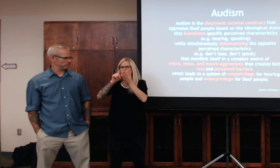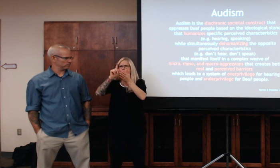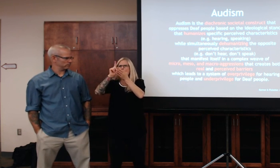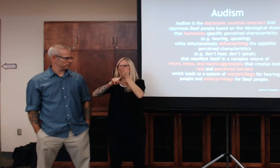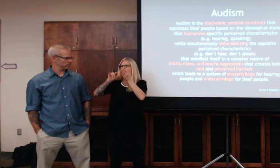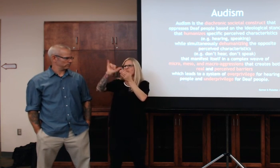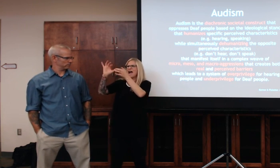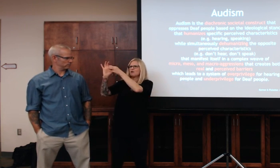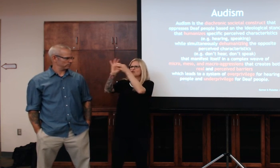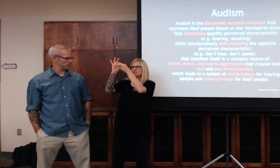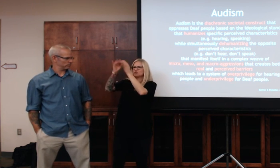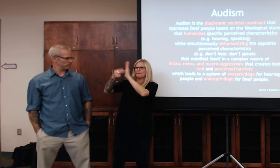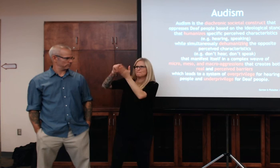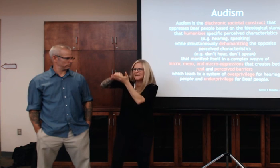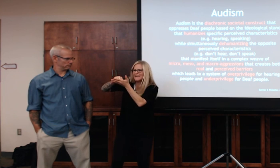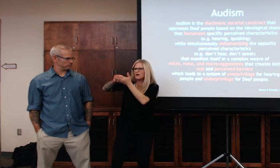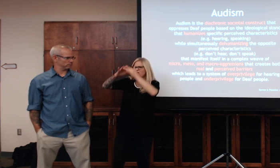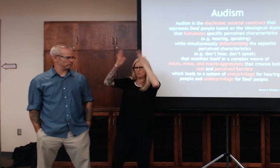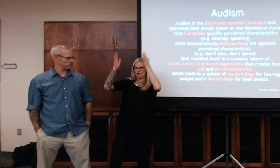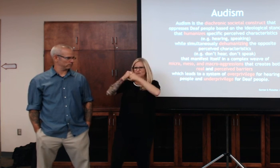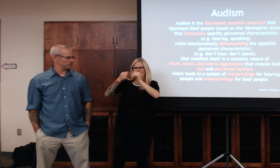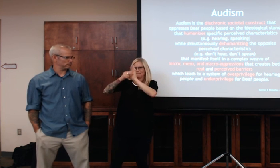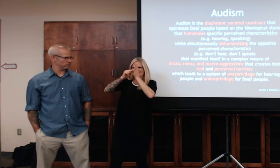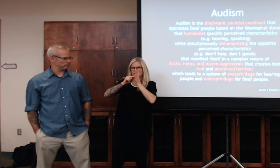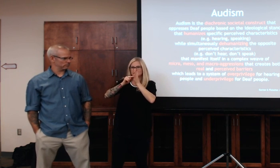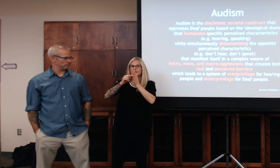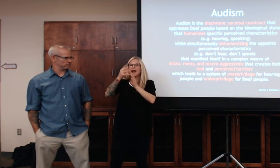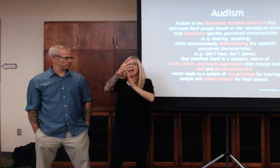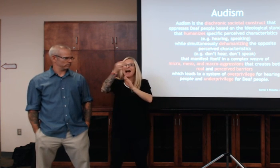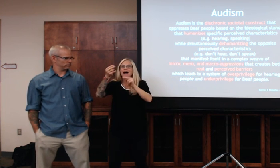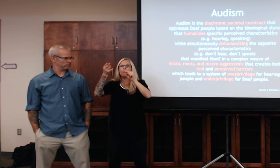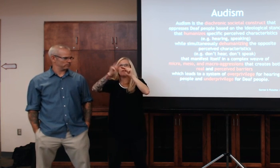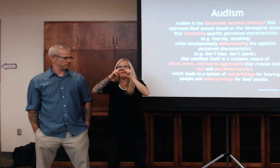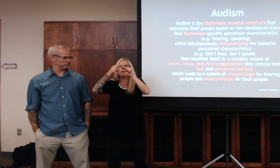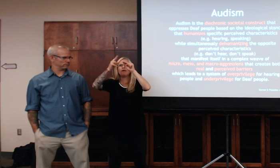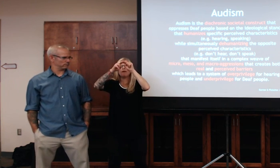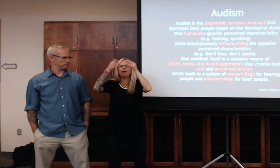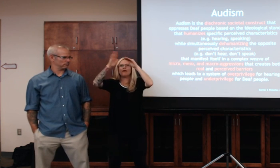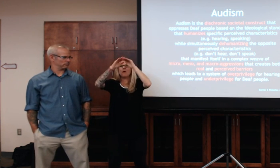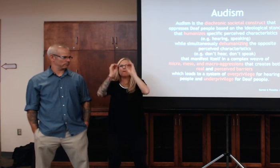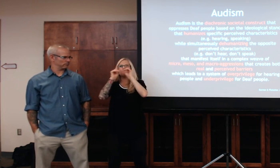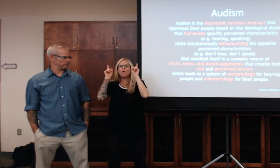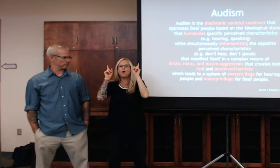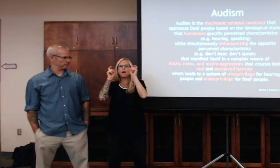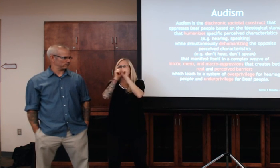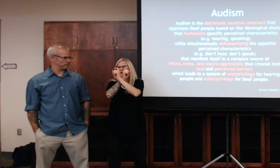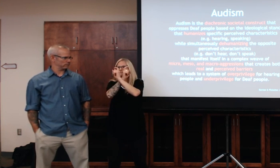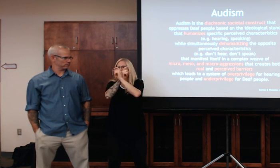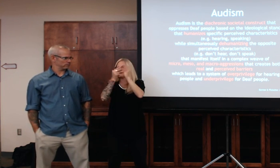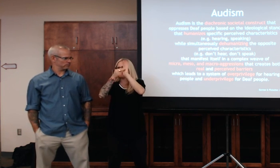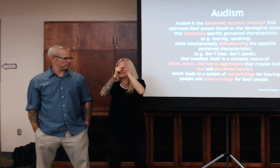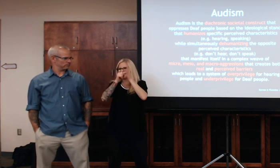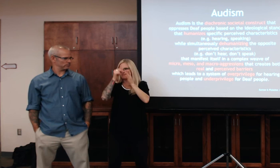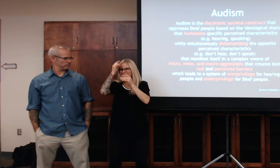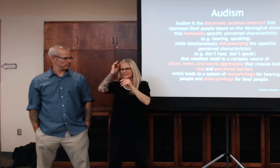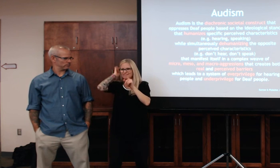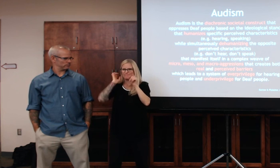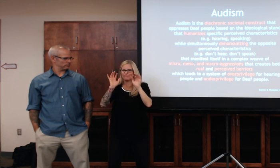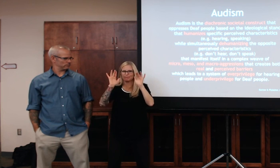things. What does that relationship mean? What does this item mean? And it increases. It becomes more complex. These